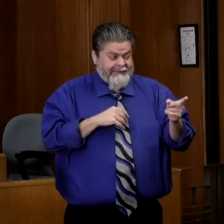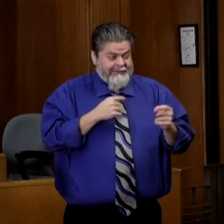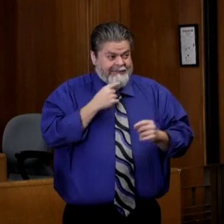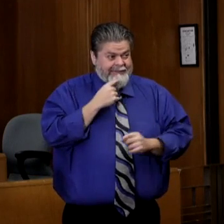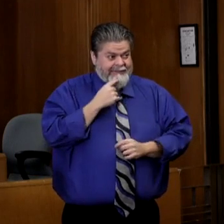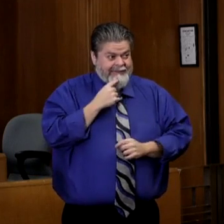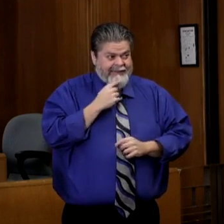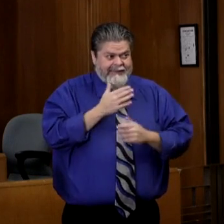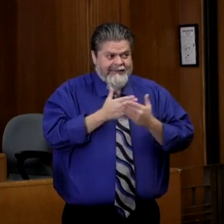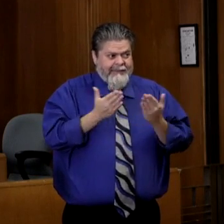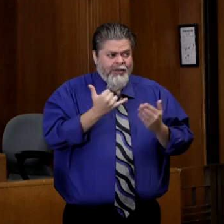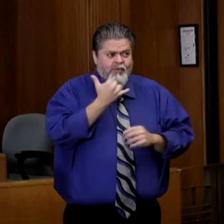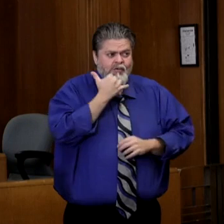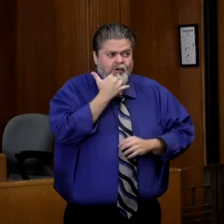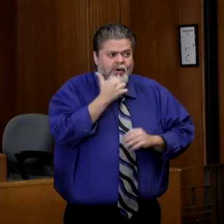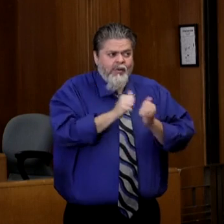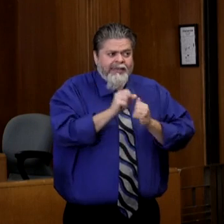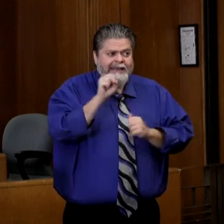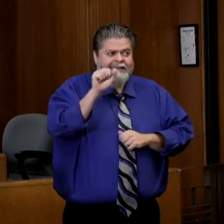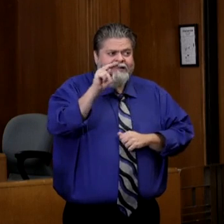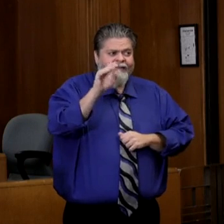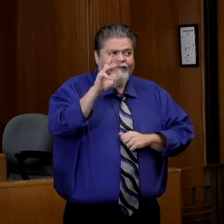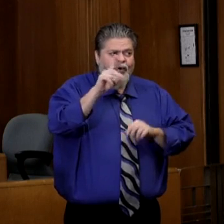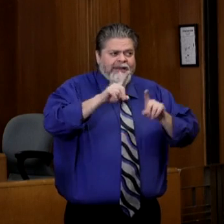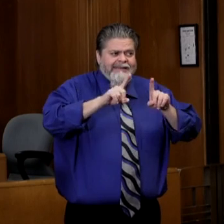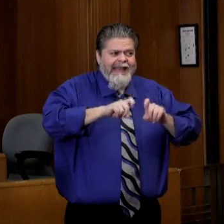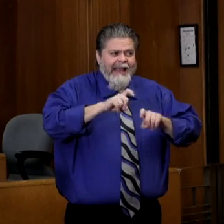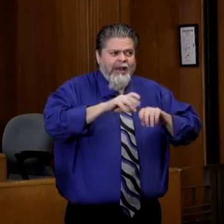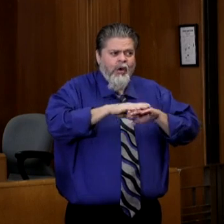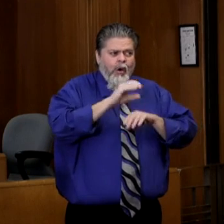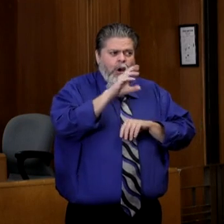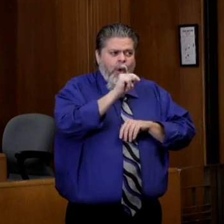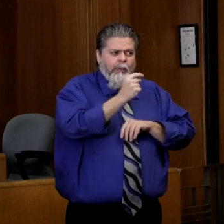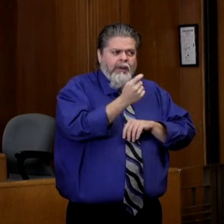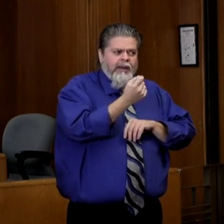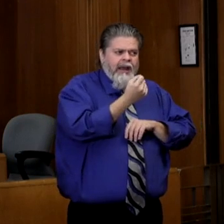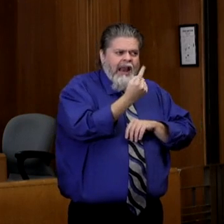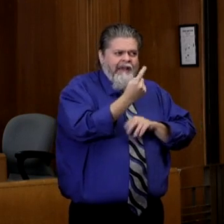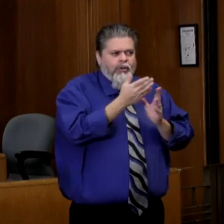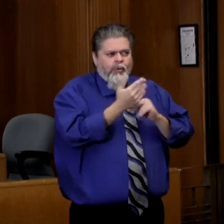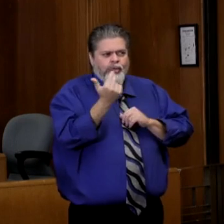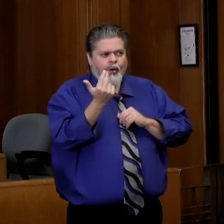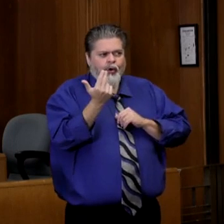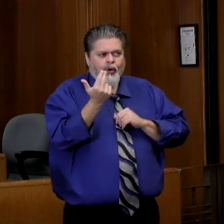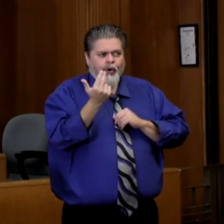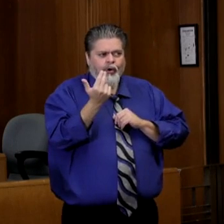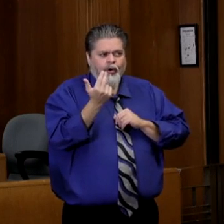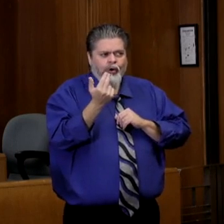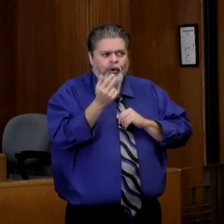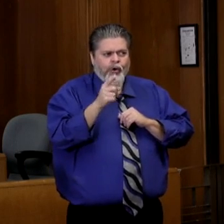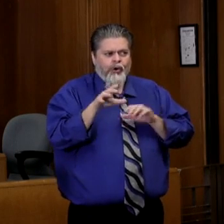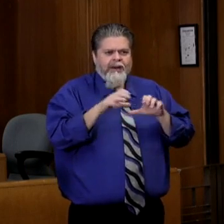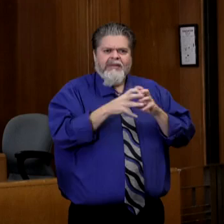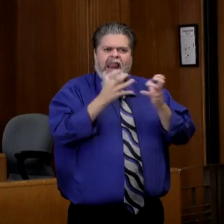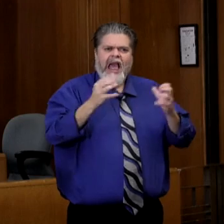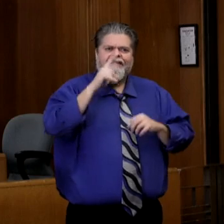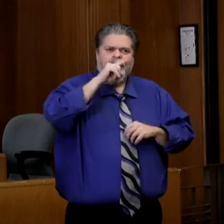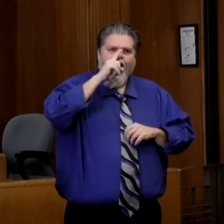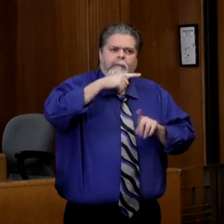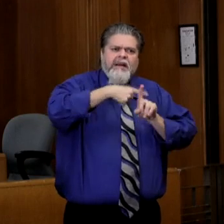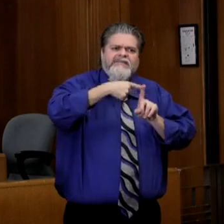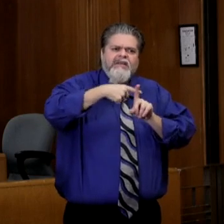Is there something wrong with Sanford testing October 11th to the 13th when we put out extra false positives, and did